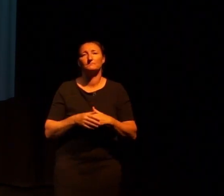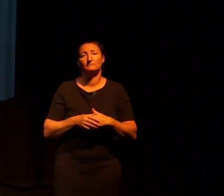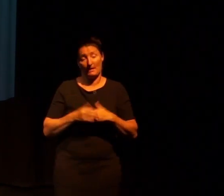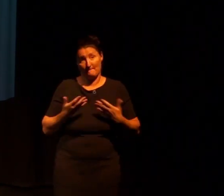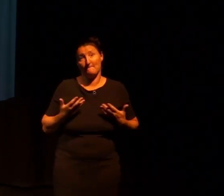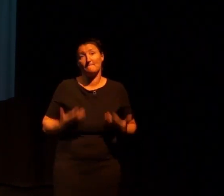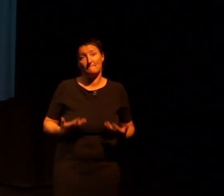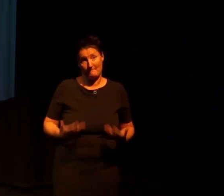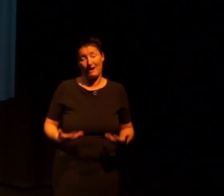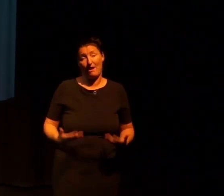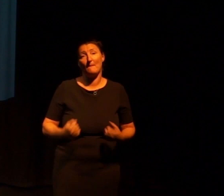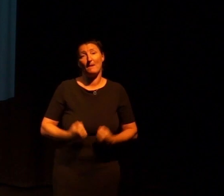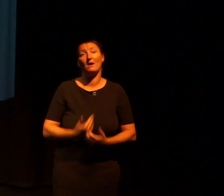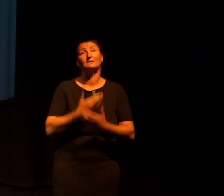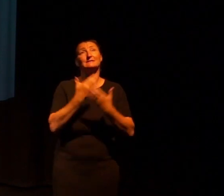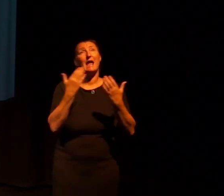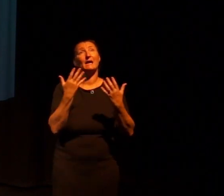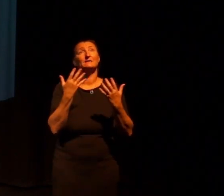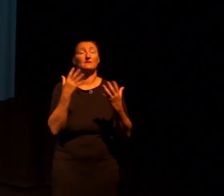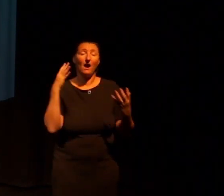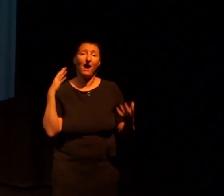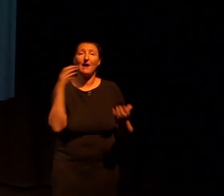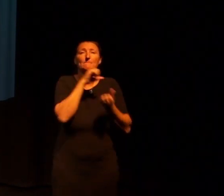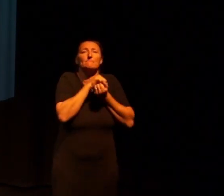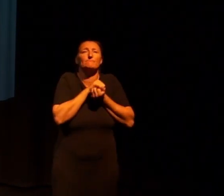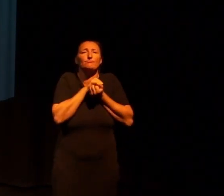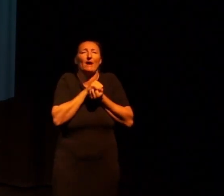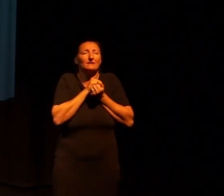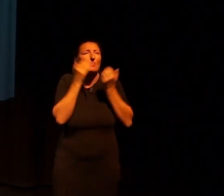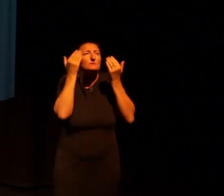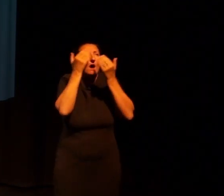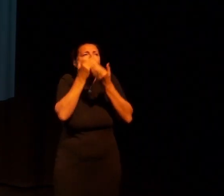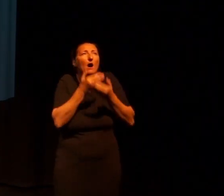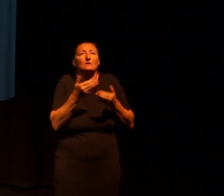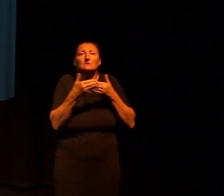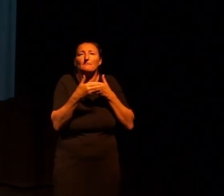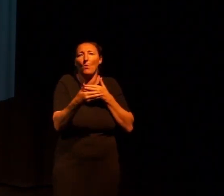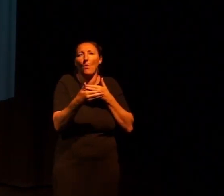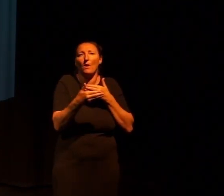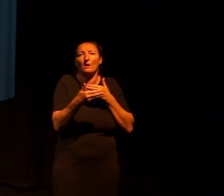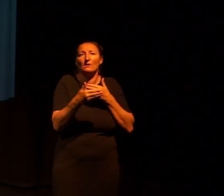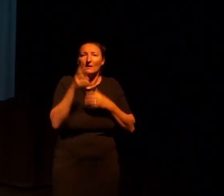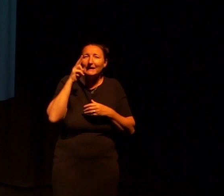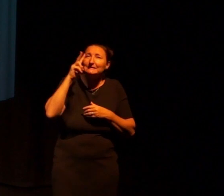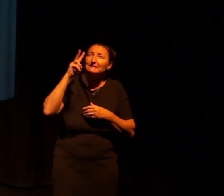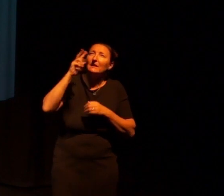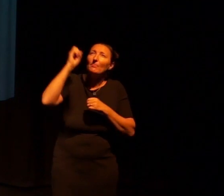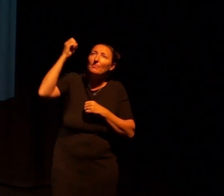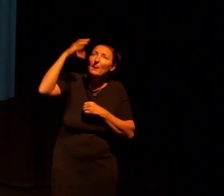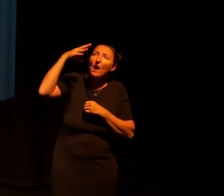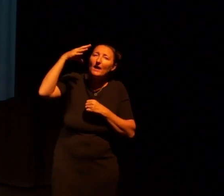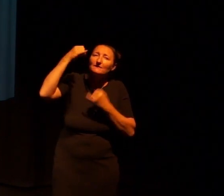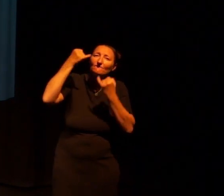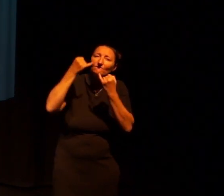My days now are embracing the darkness more, to see the light veiled